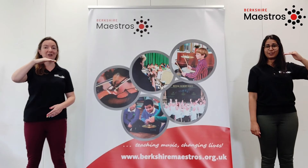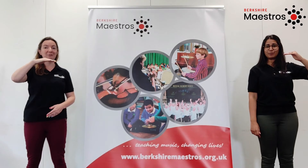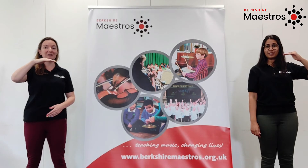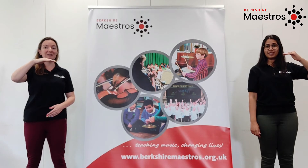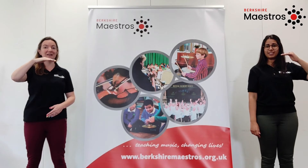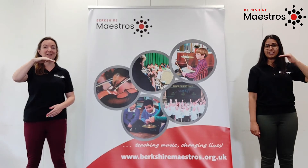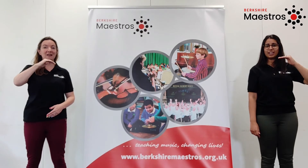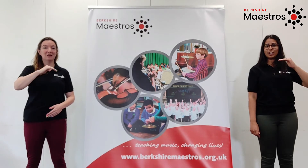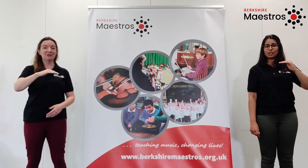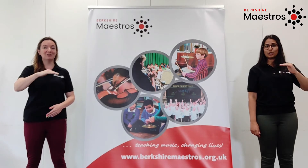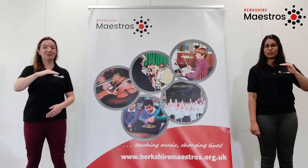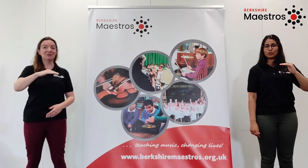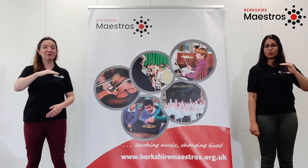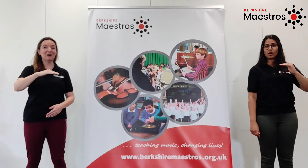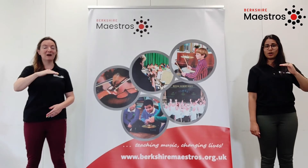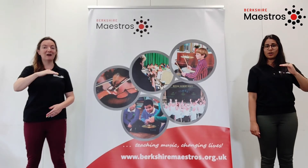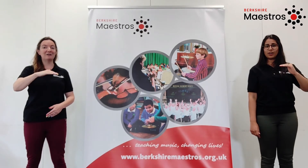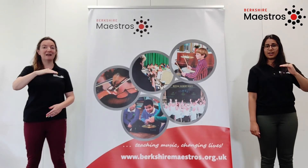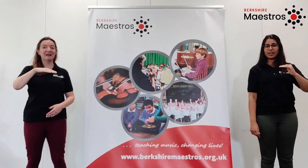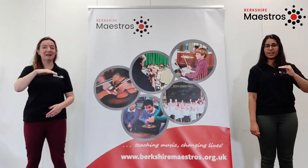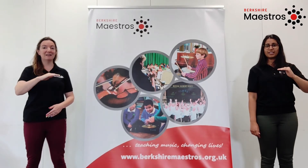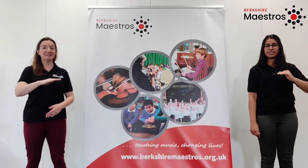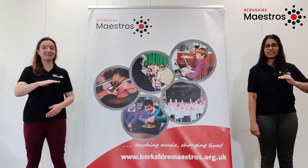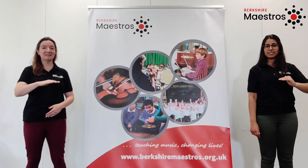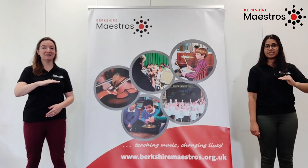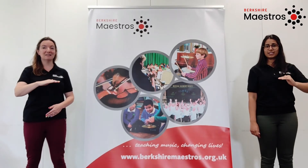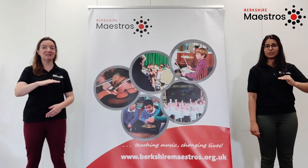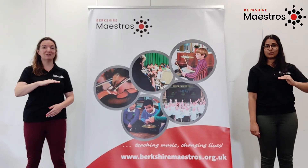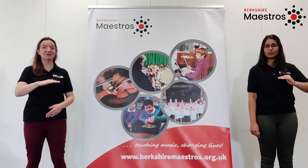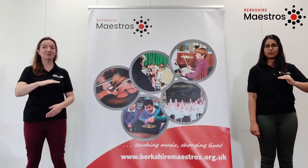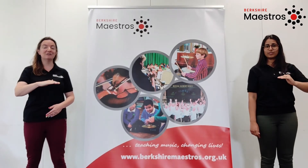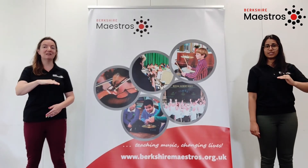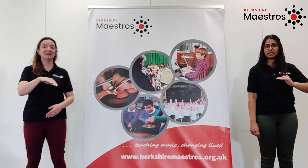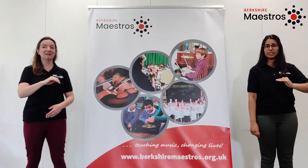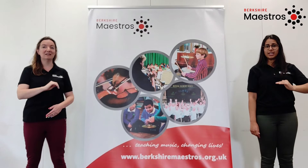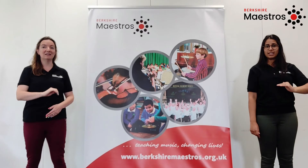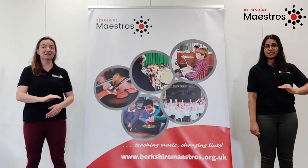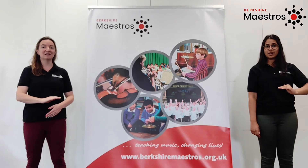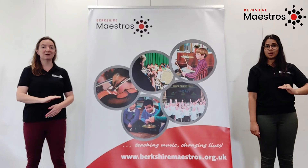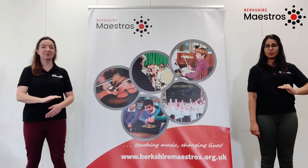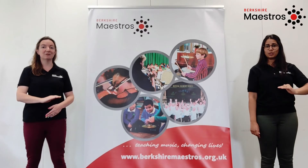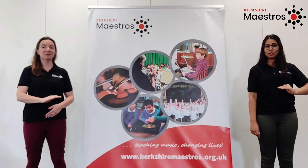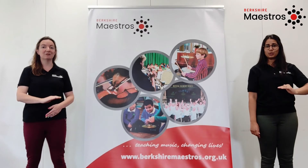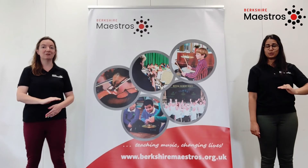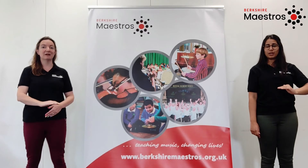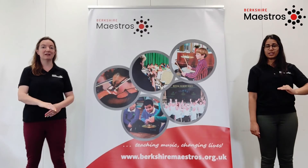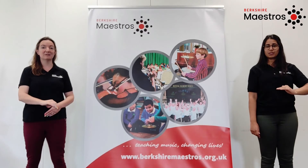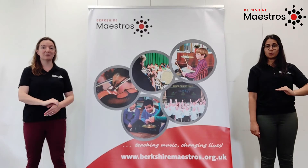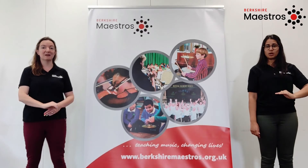O P Q, R, S, T, U, V, W, X, Y,